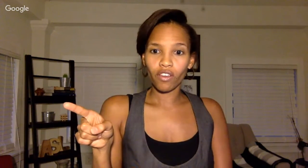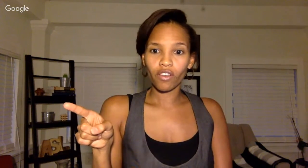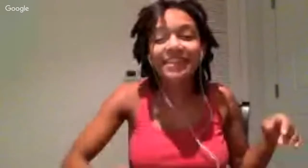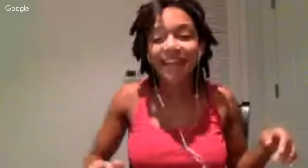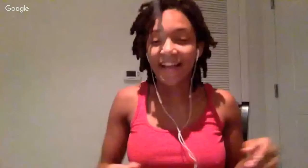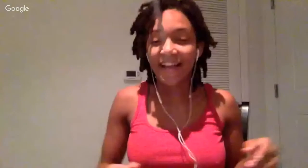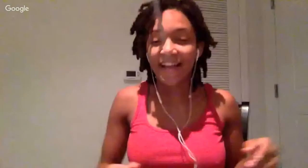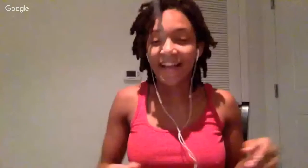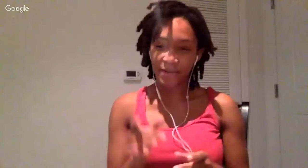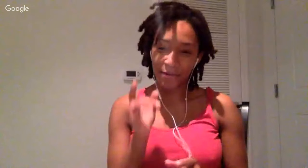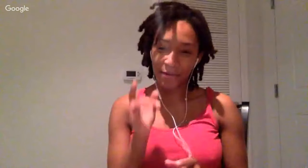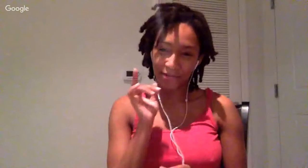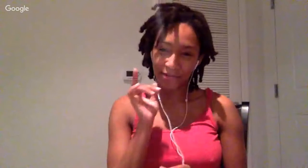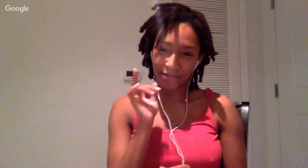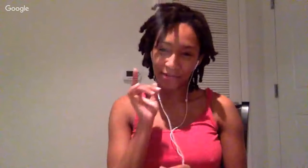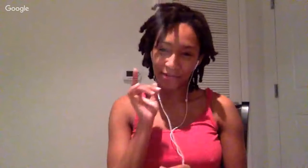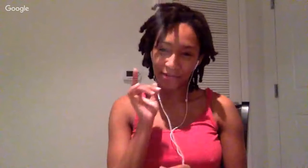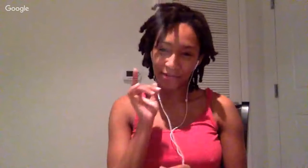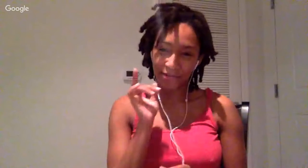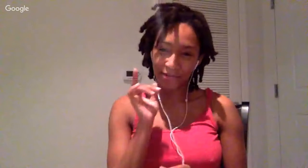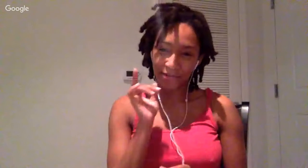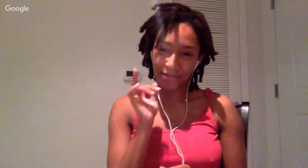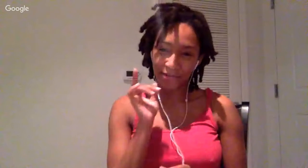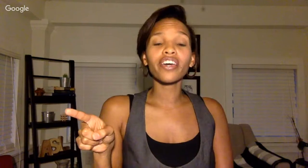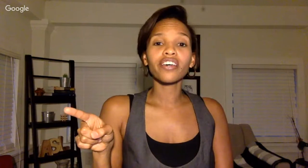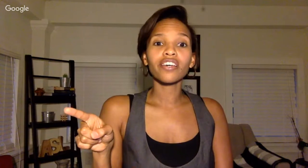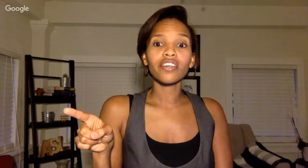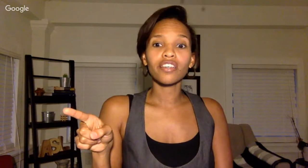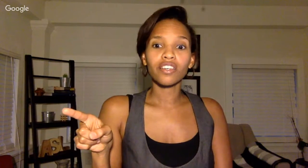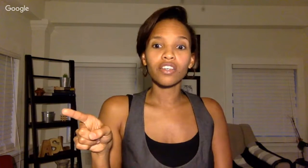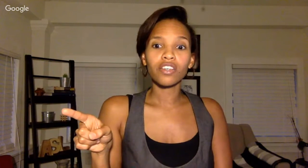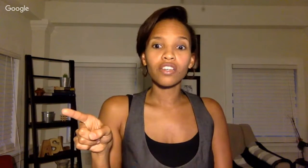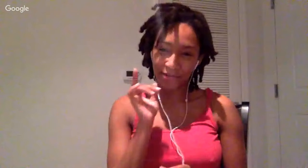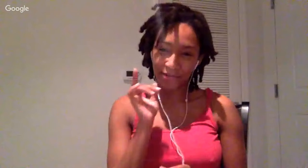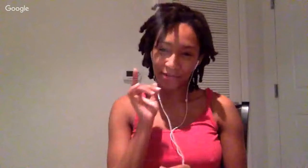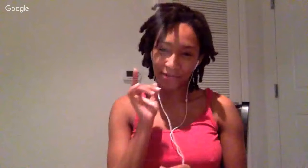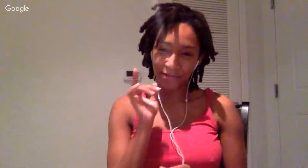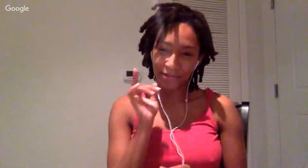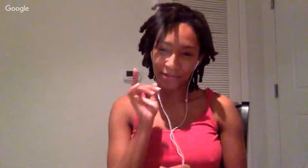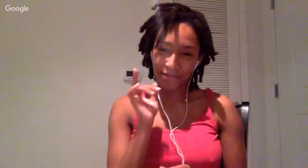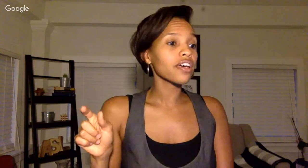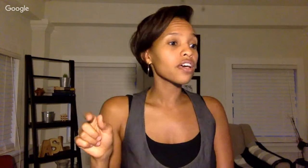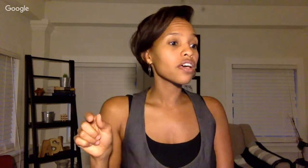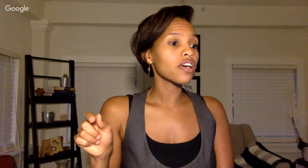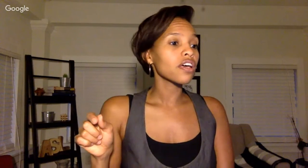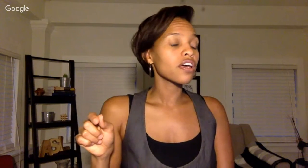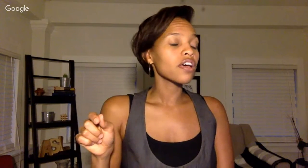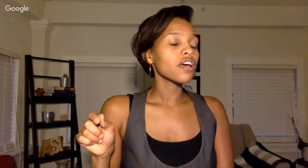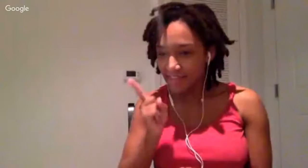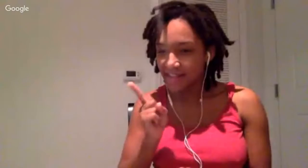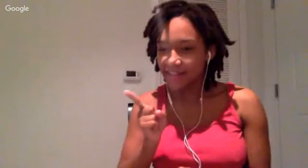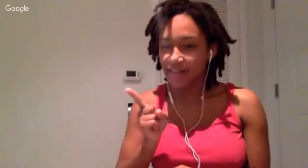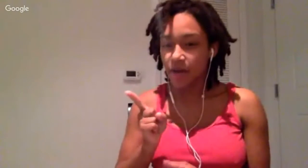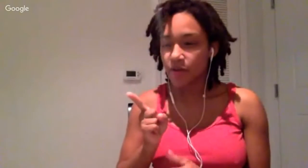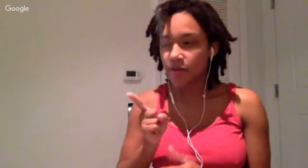Honestly, I did what I wasn't supposed to do, and I did that thing. I did this, and I was